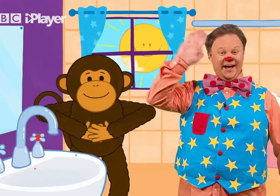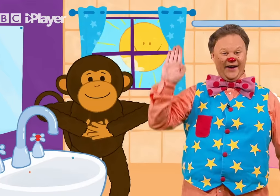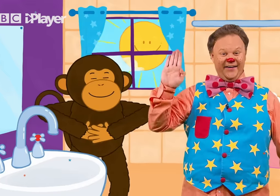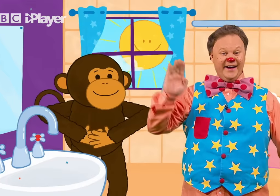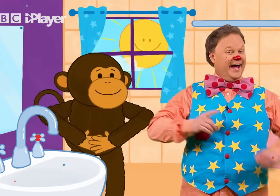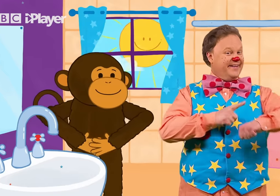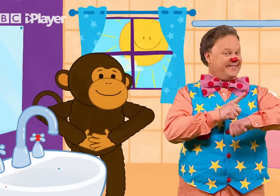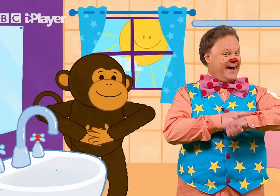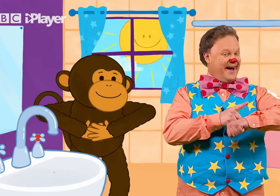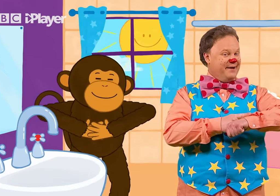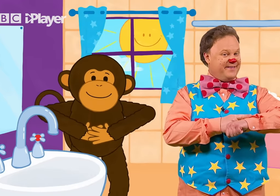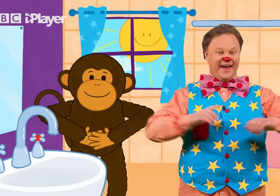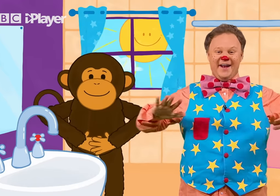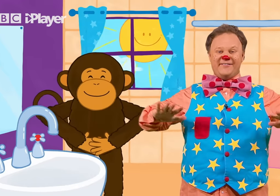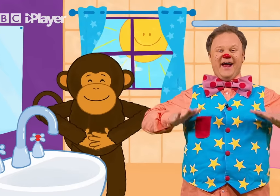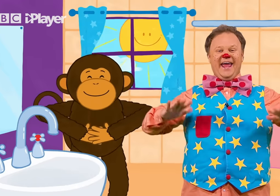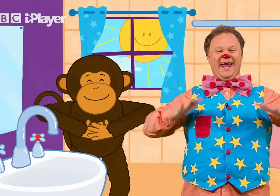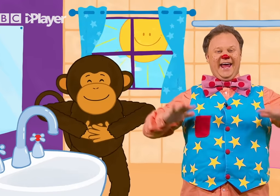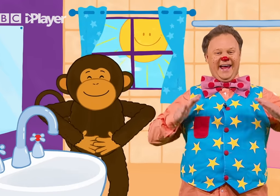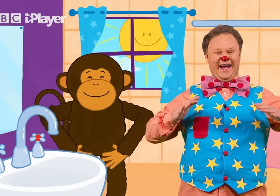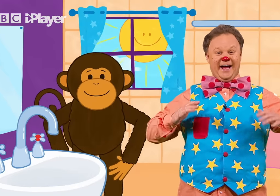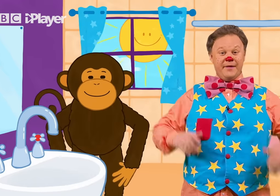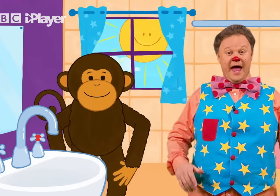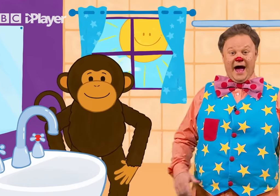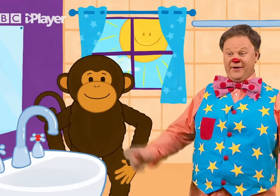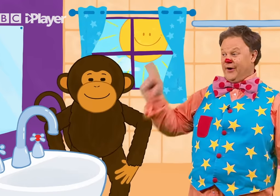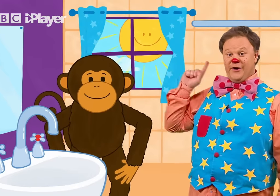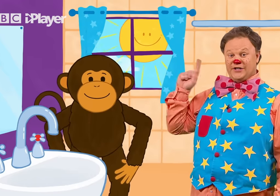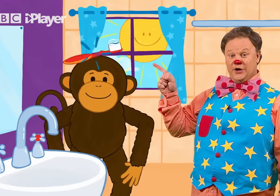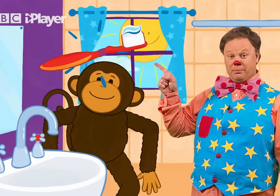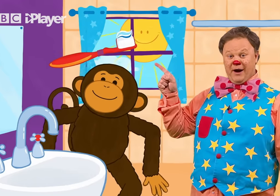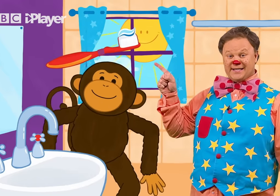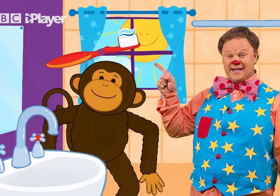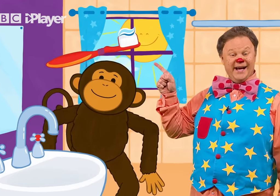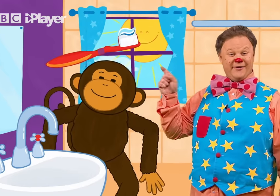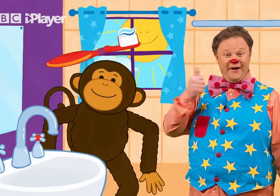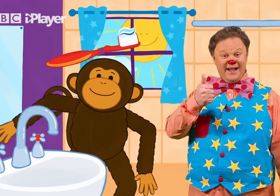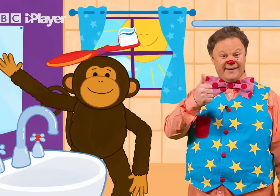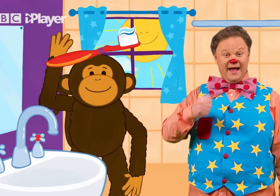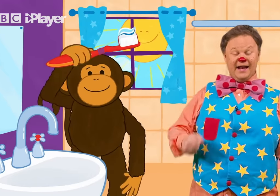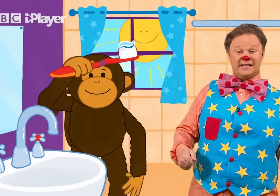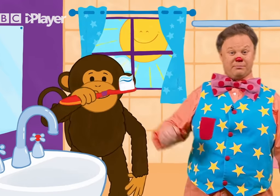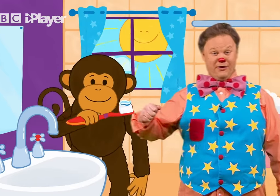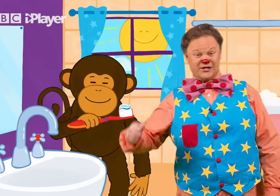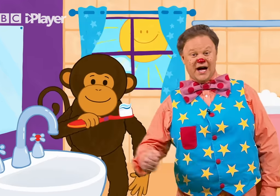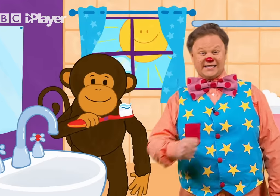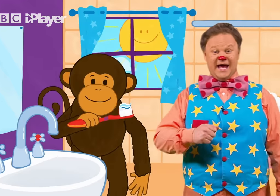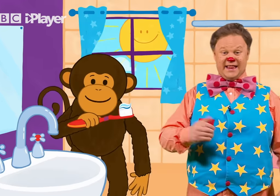Hello, it's time to get ready. Have you got your toothbrush? Great, let's brush our teeth. Here